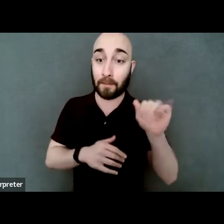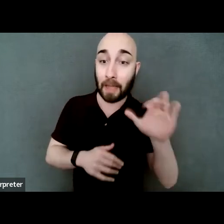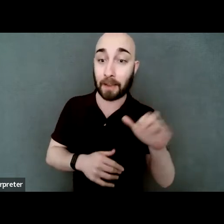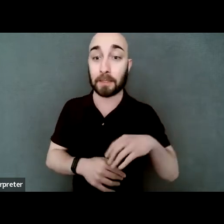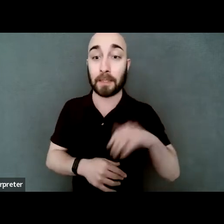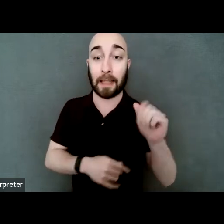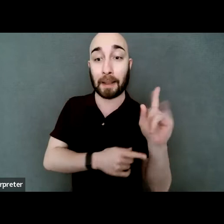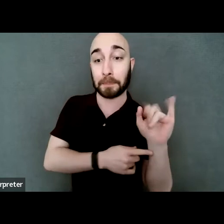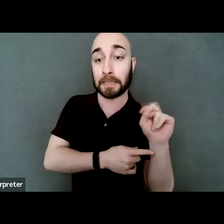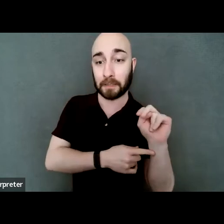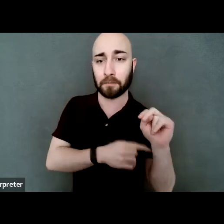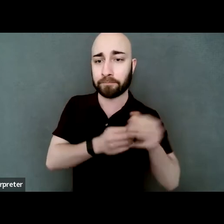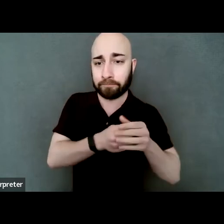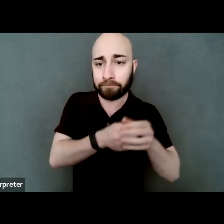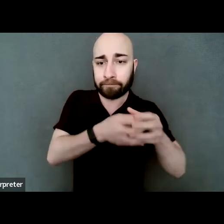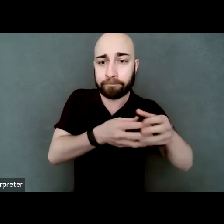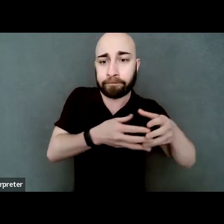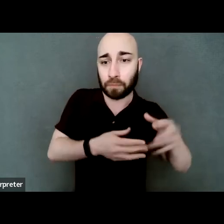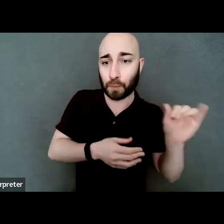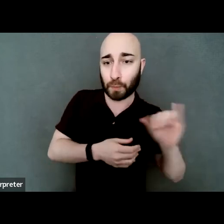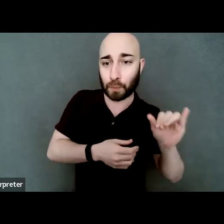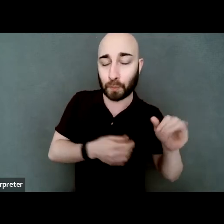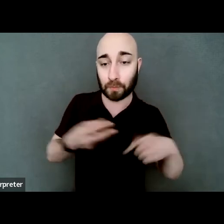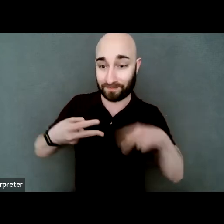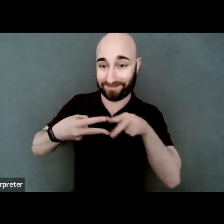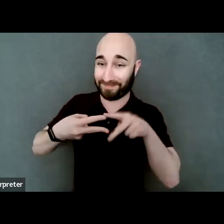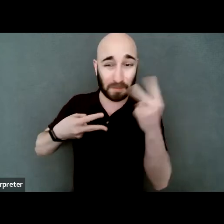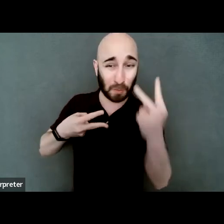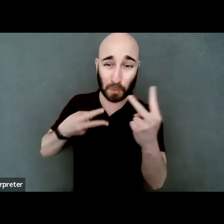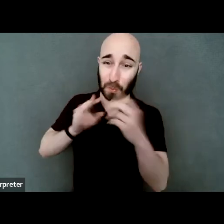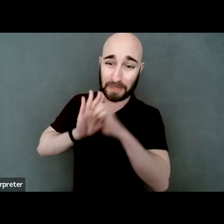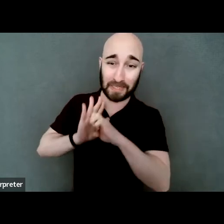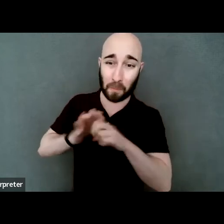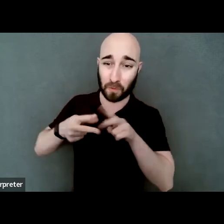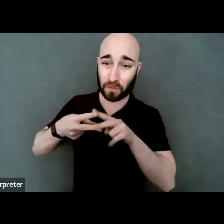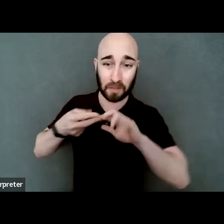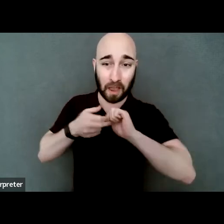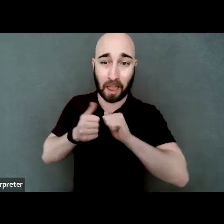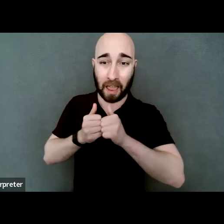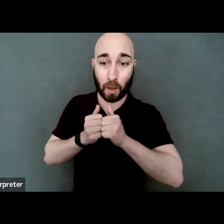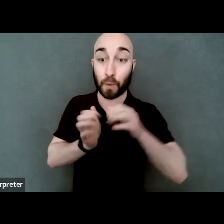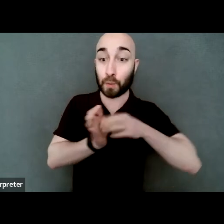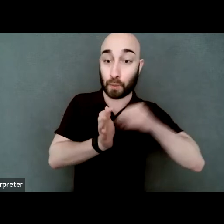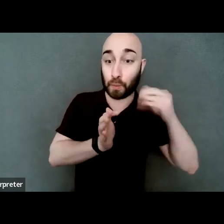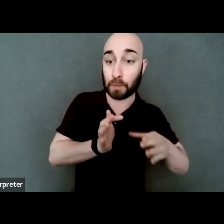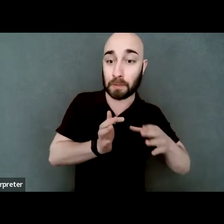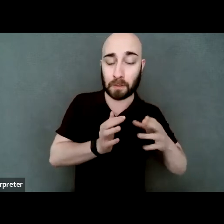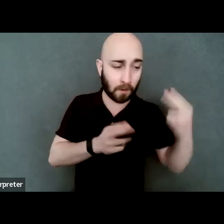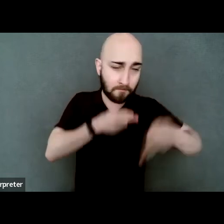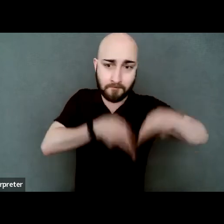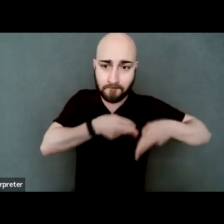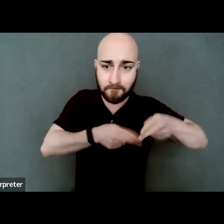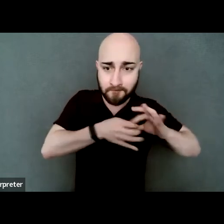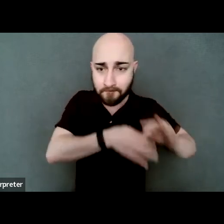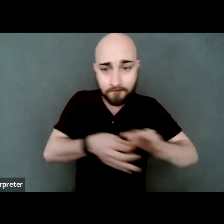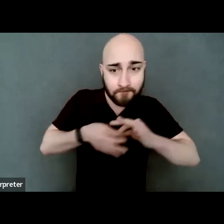administrators. And those are just two examples of how students have come together to raise